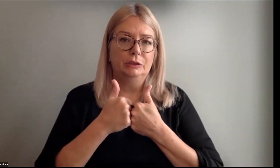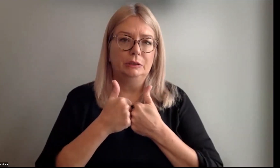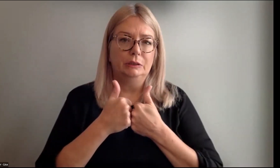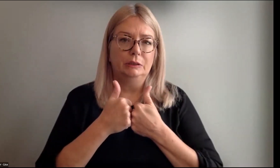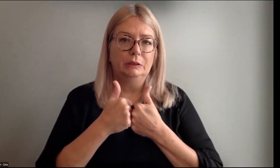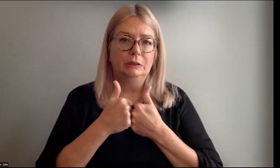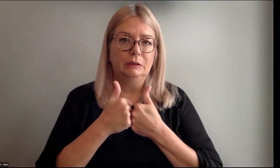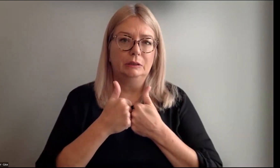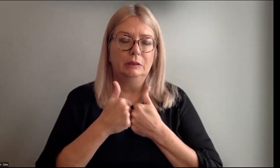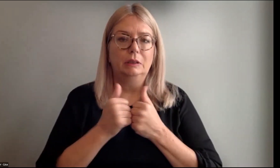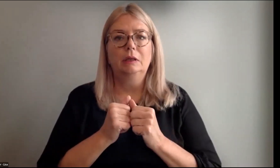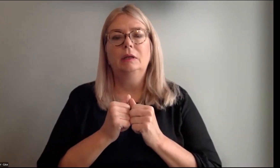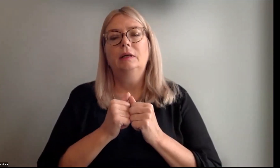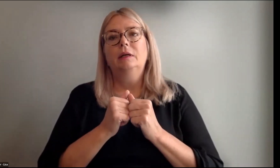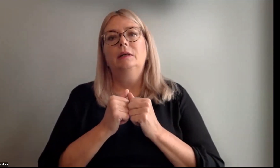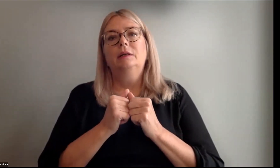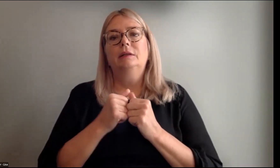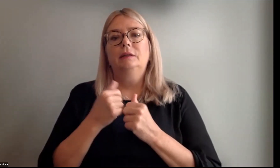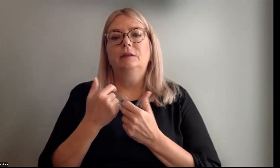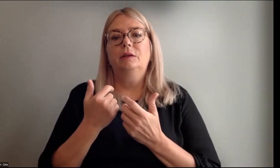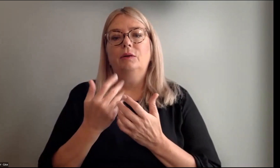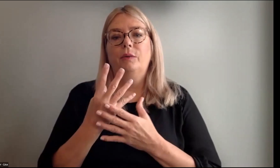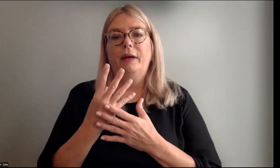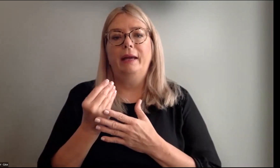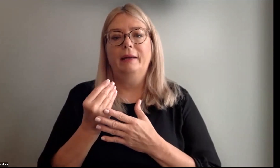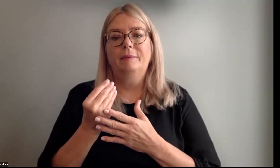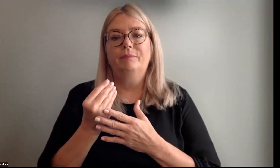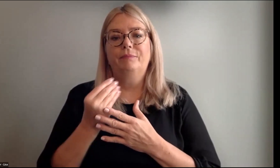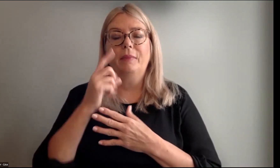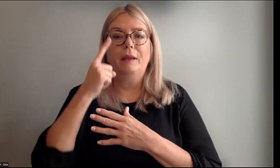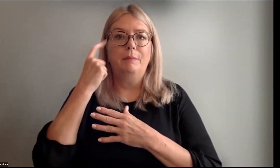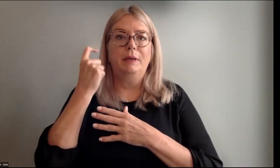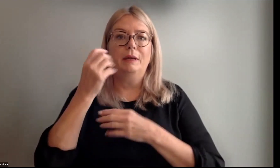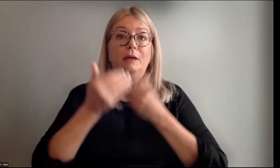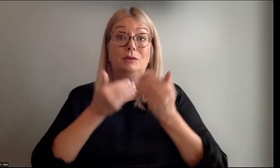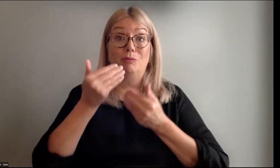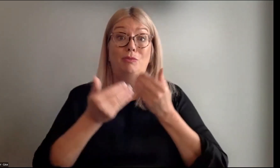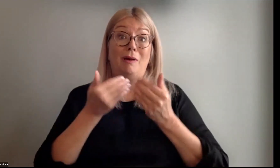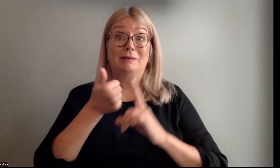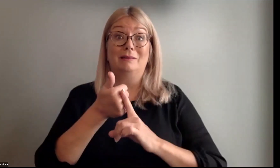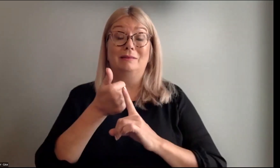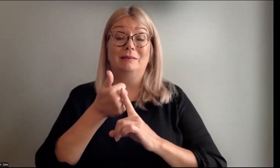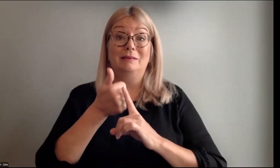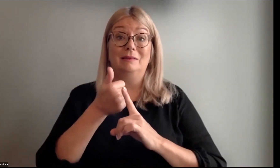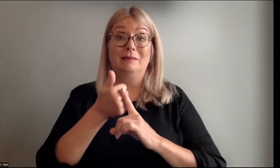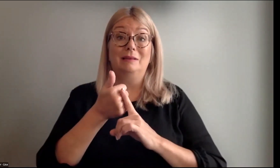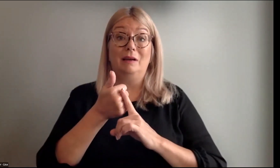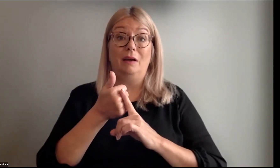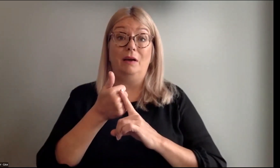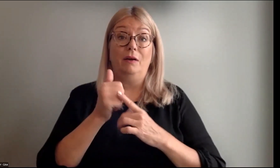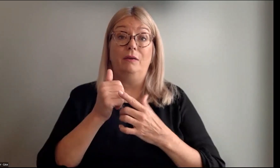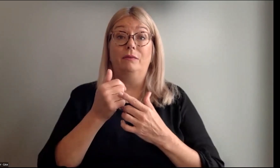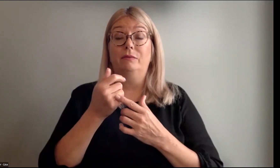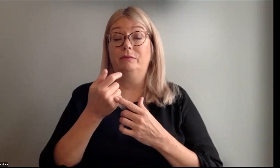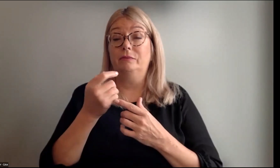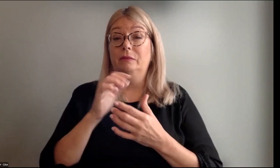reinforce the comments that my colleagues were already making, because the process is a little bit opaque or confusing